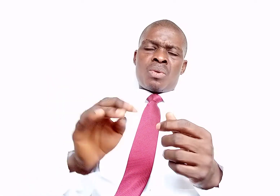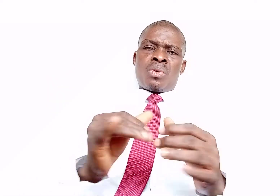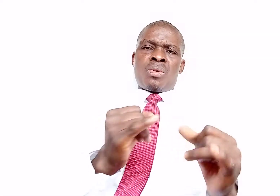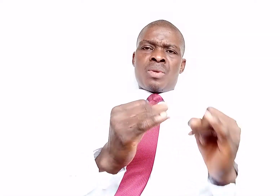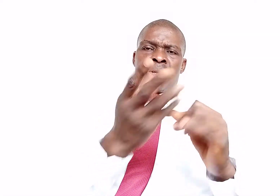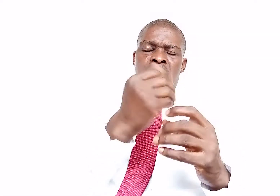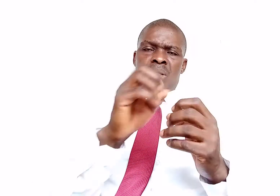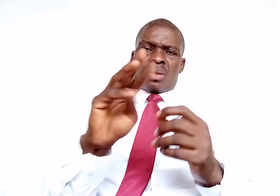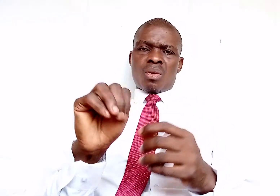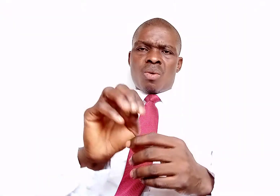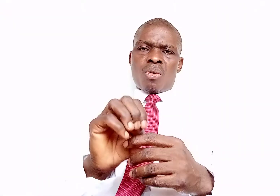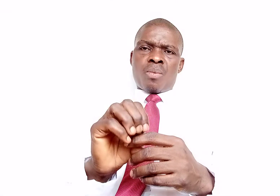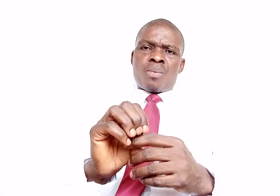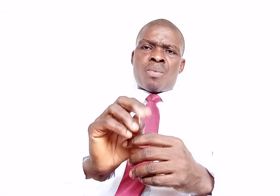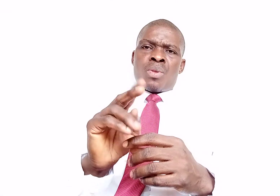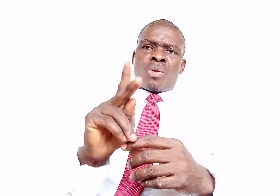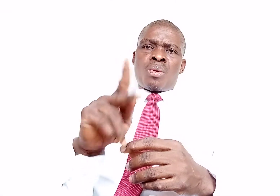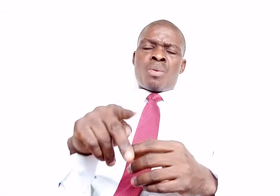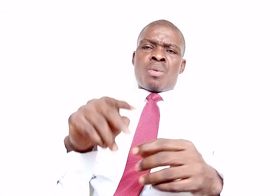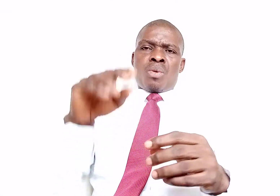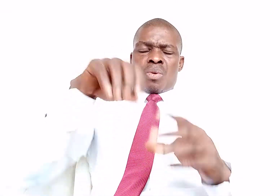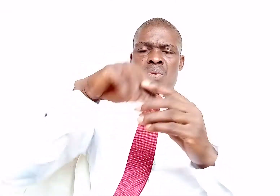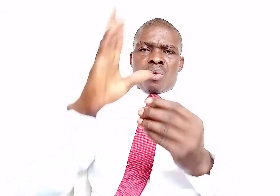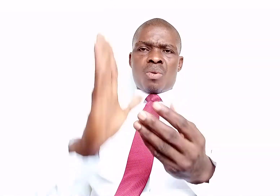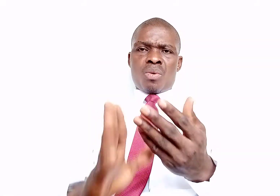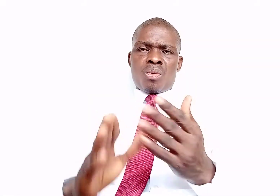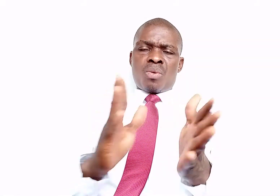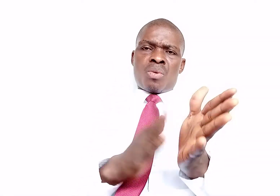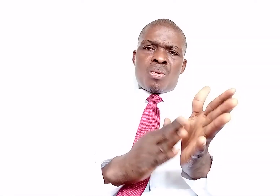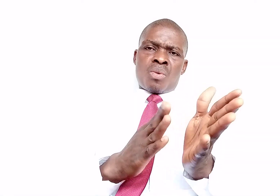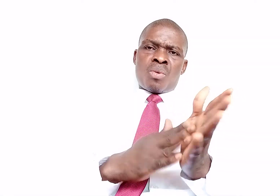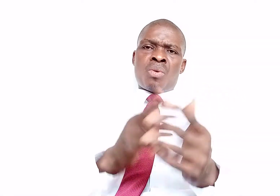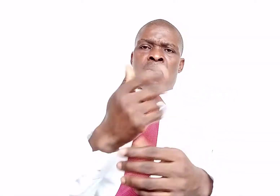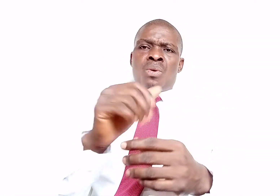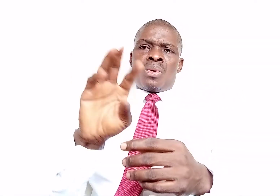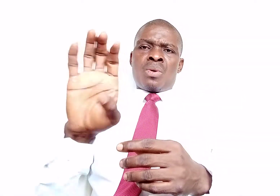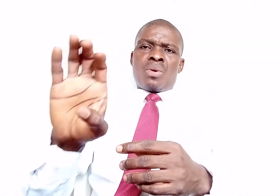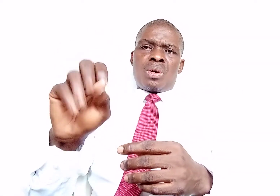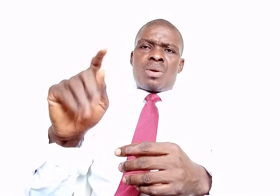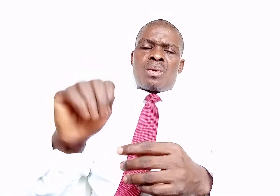investigator, proprietor, extractor, motor,